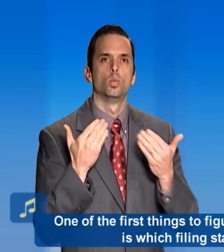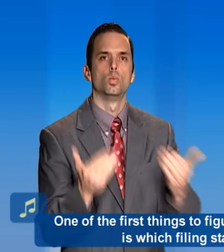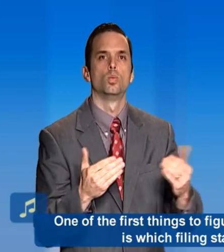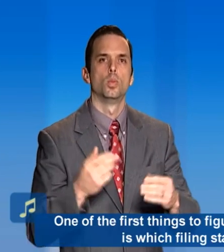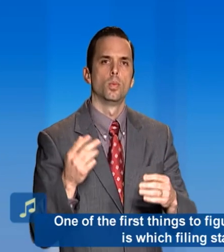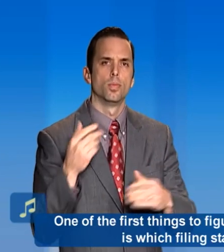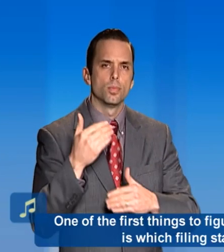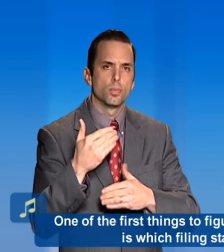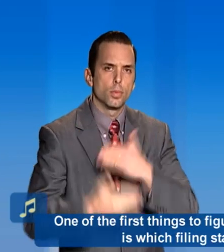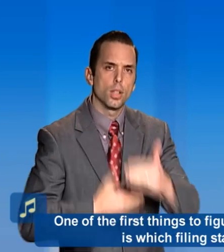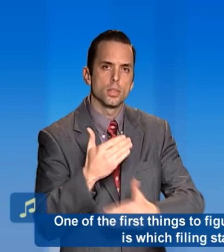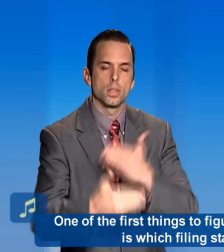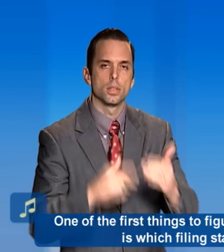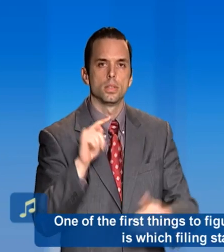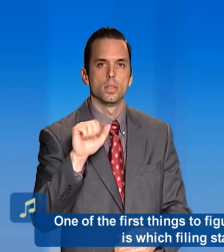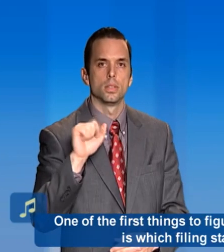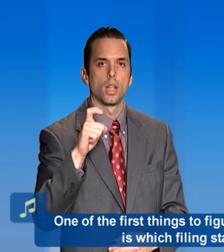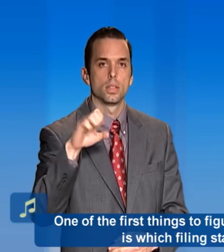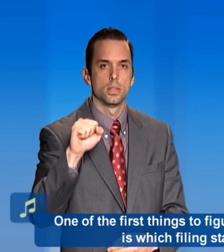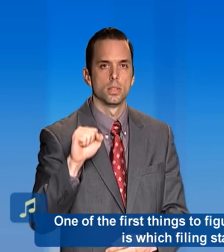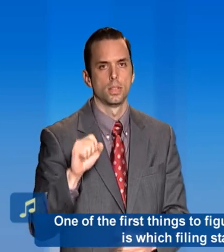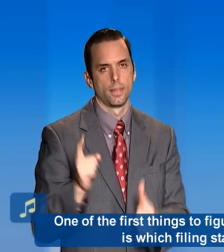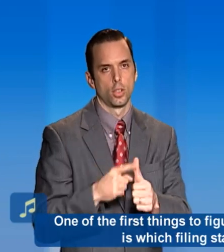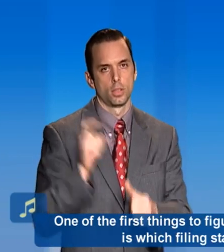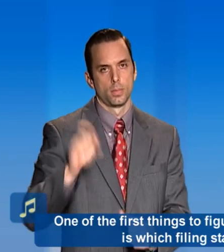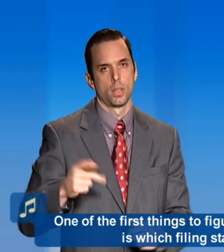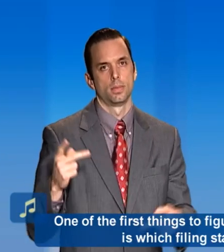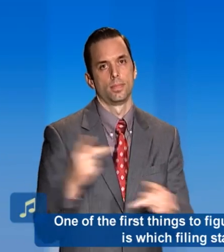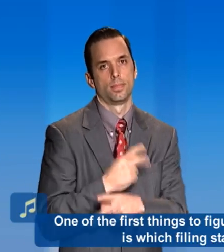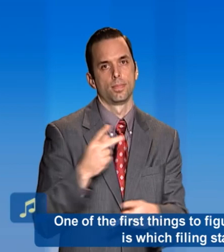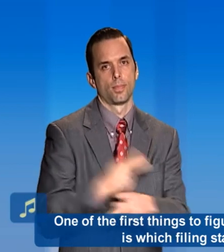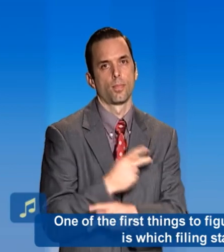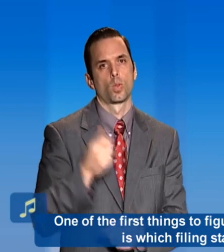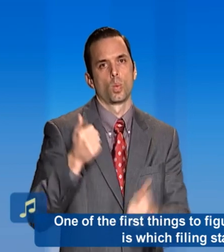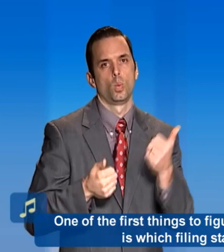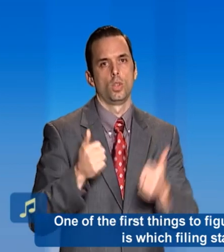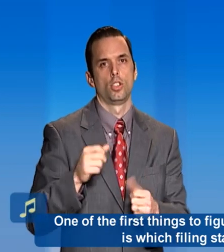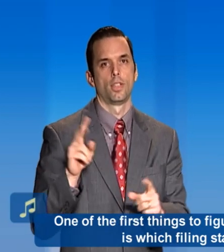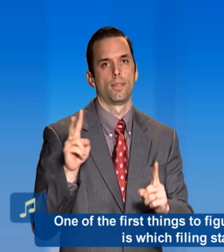One of the first things to figure out with your taxes is which filing status to use.